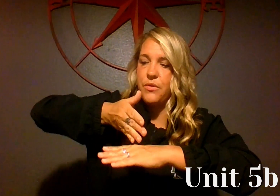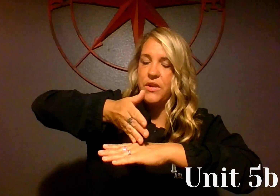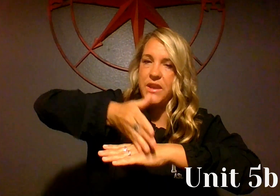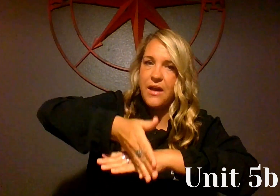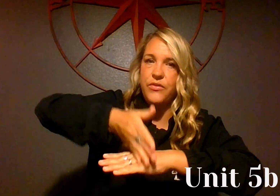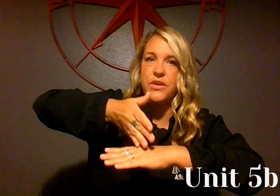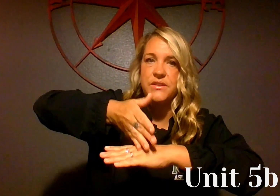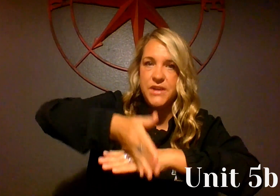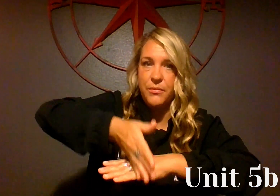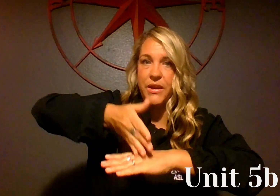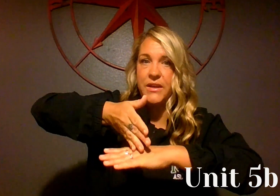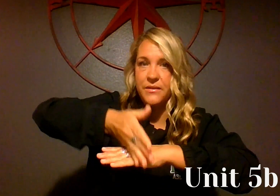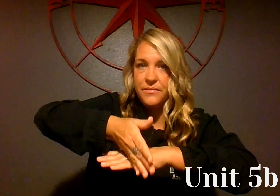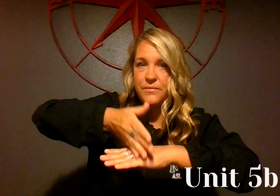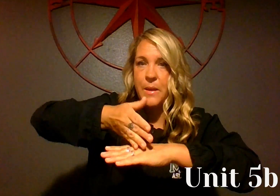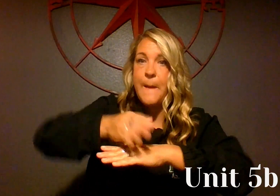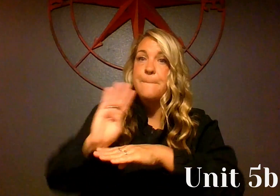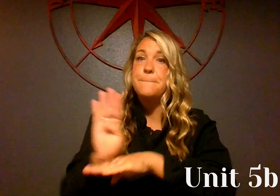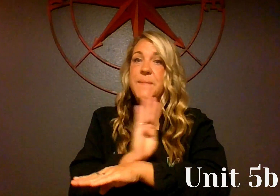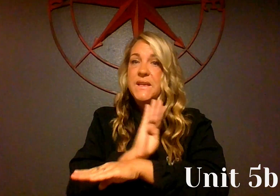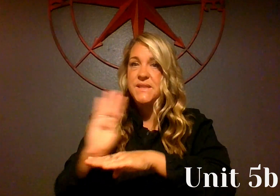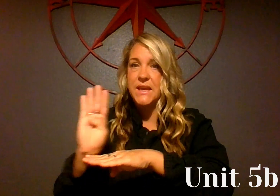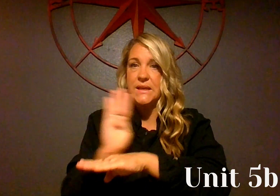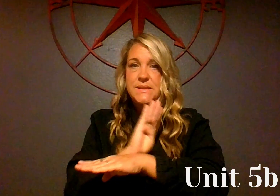going down the non-dominant. Business,